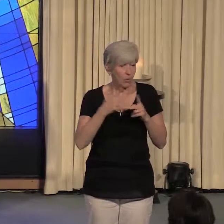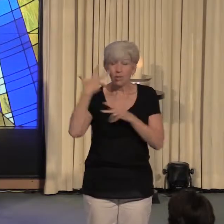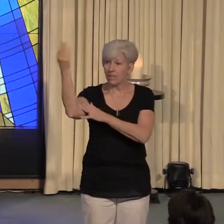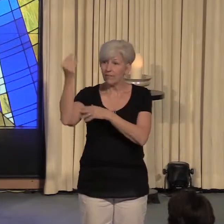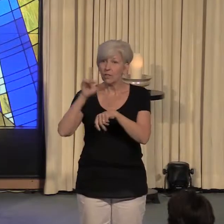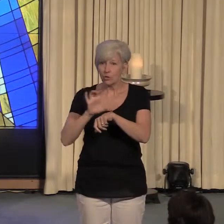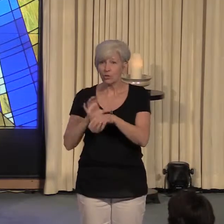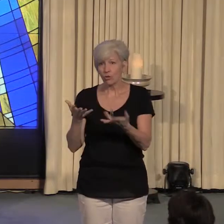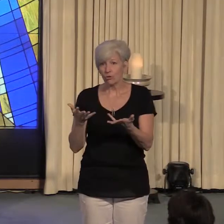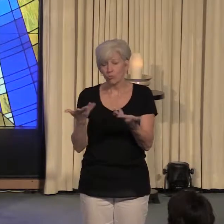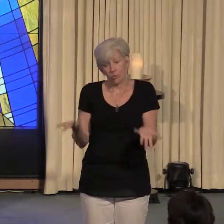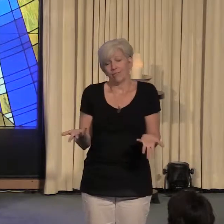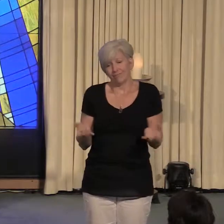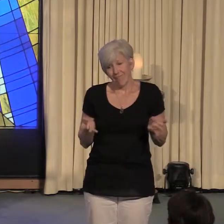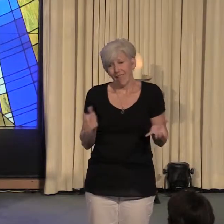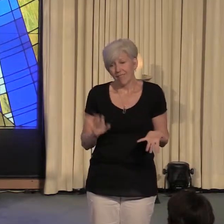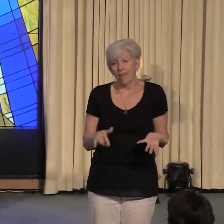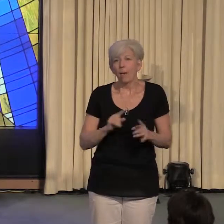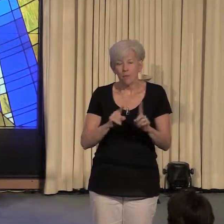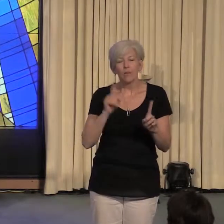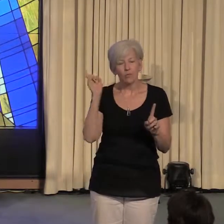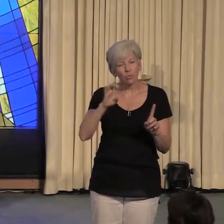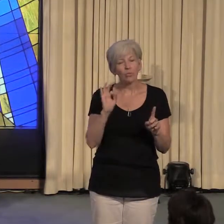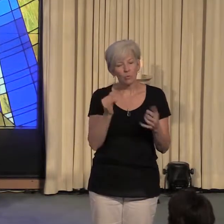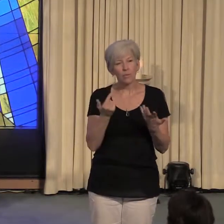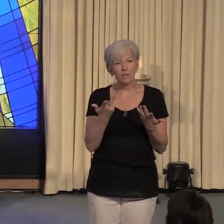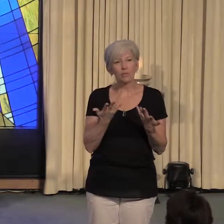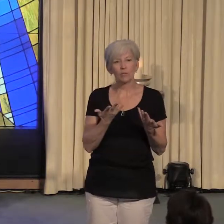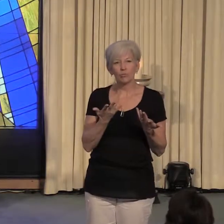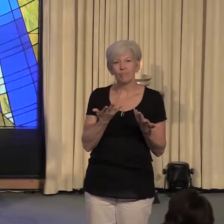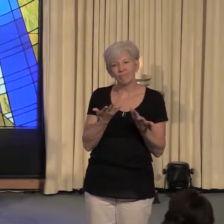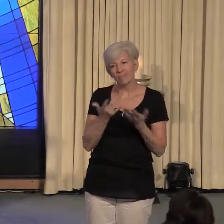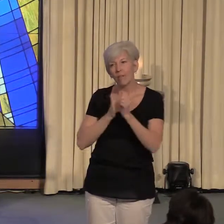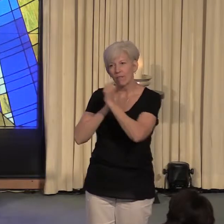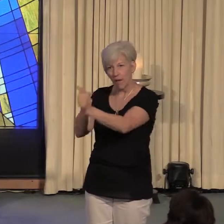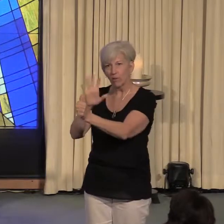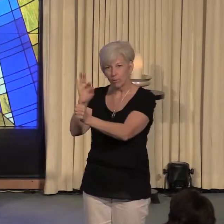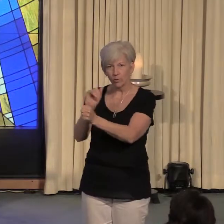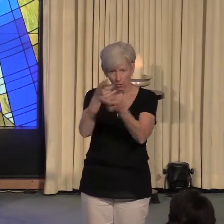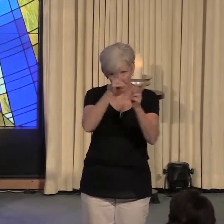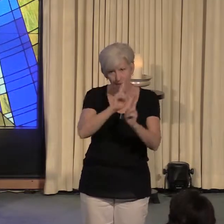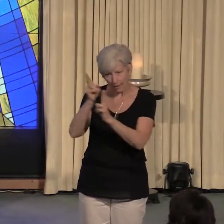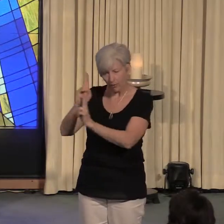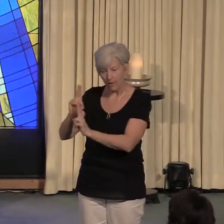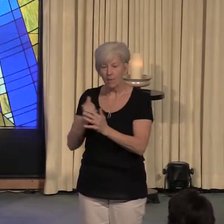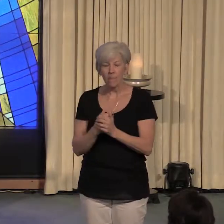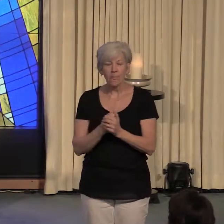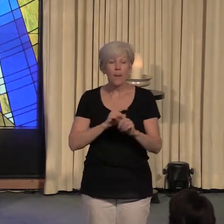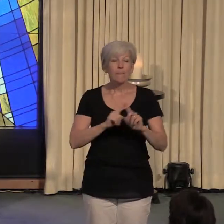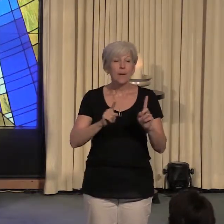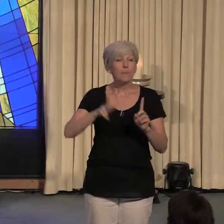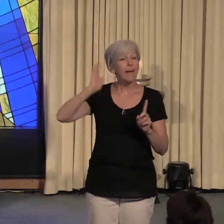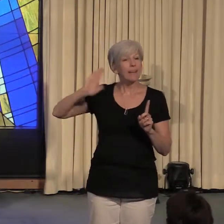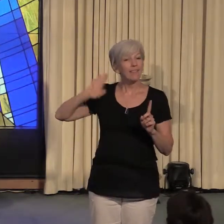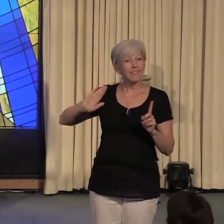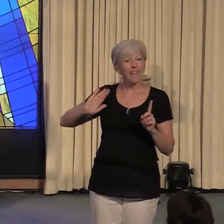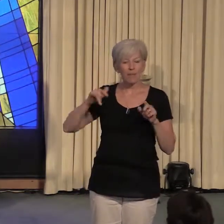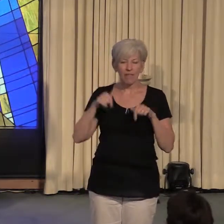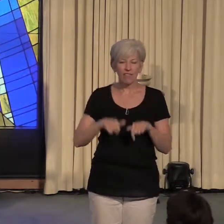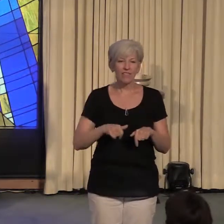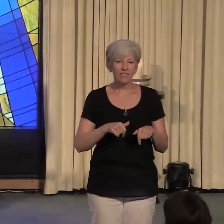need to follow your integrity and go where you're called to go. But back in the day, this is called A